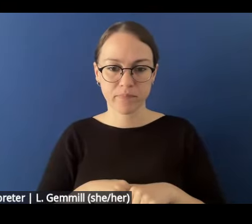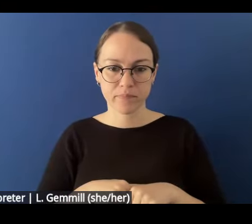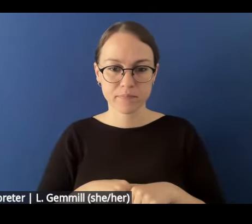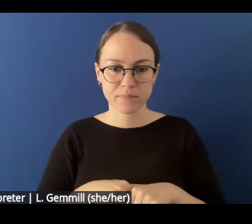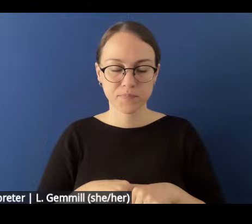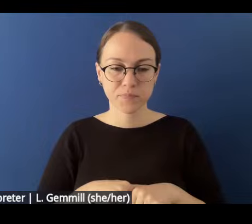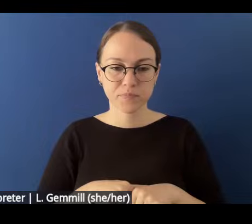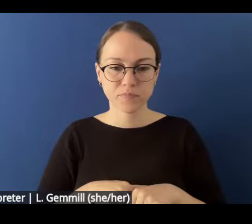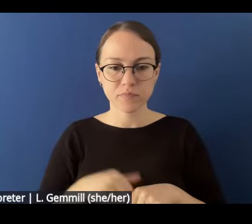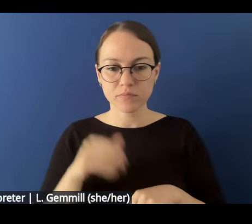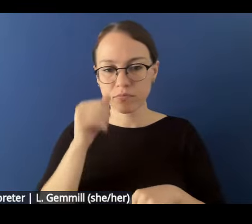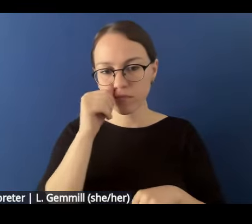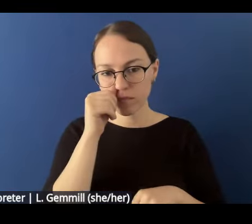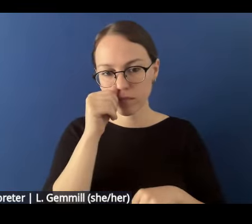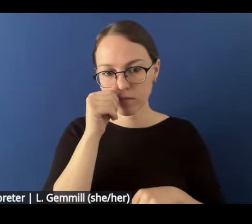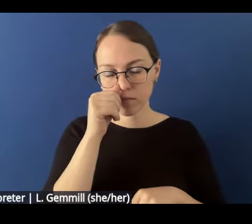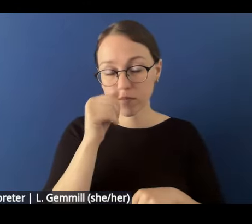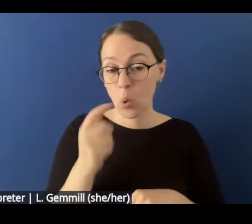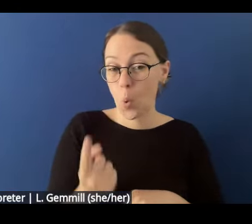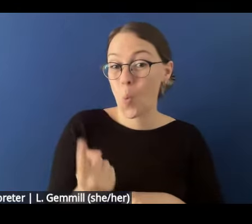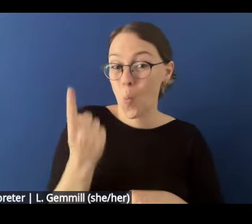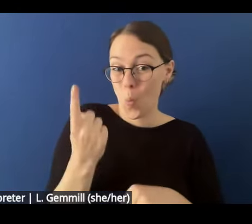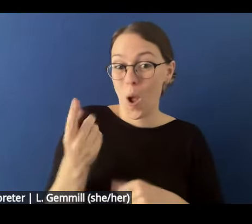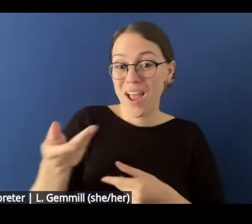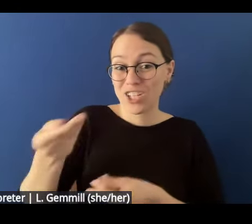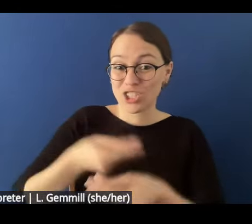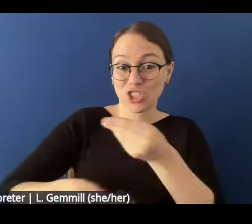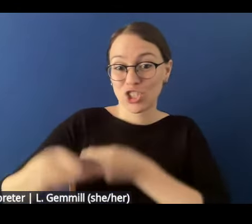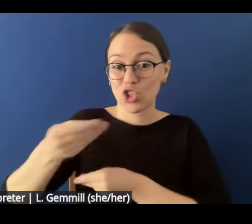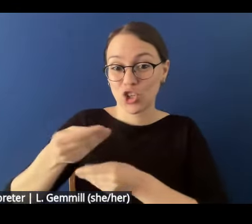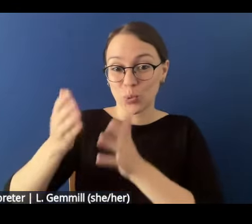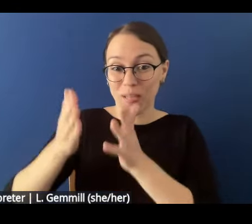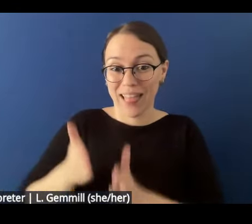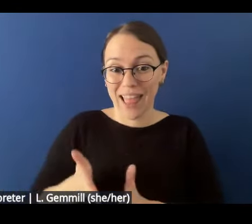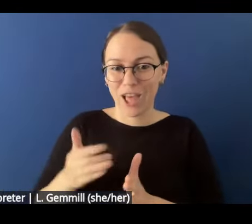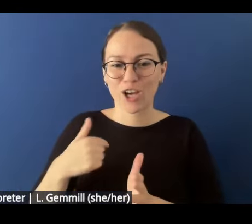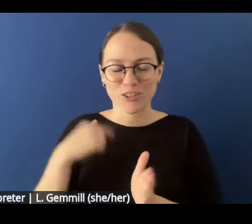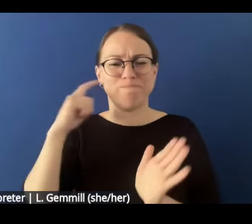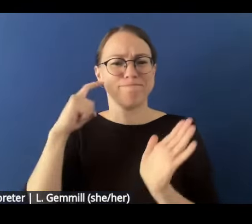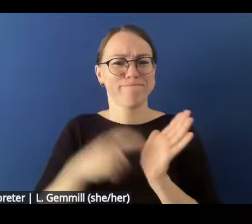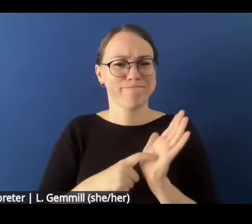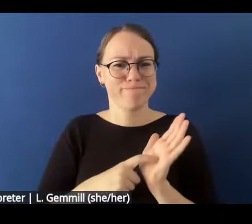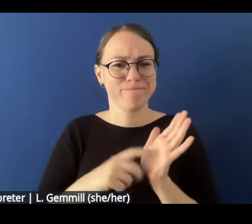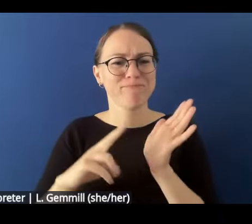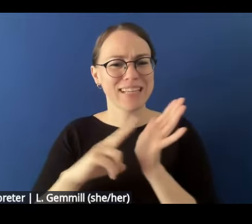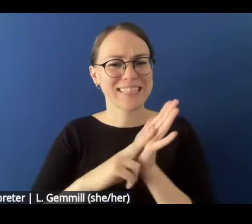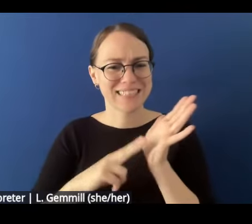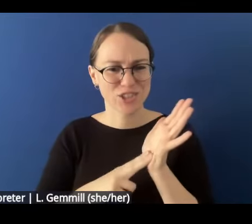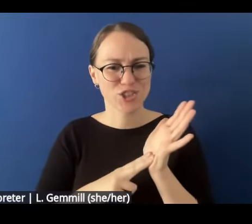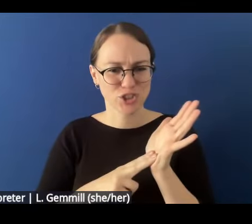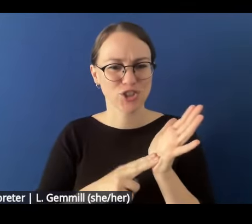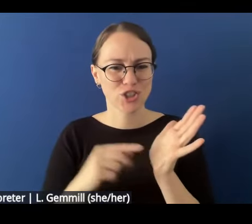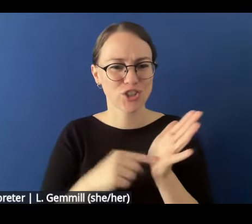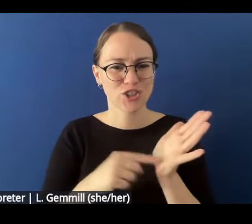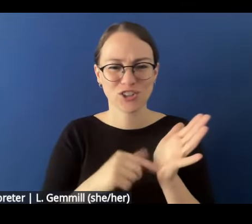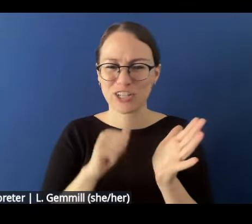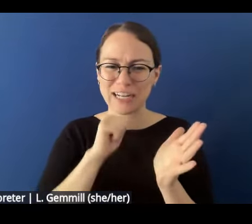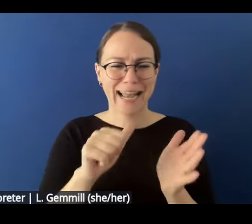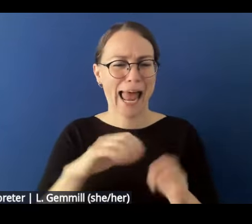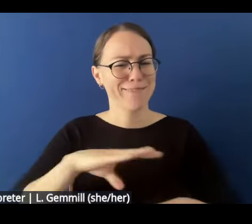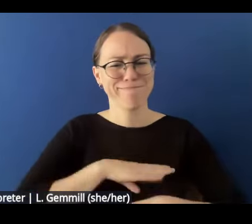with one circulator, we determined that the signature on the petition did not sufficiently agree with the signature